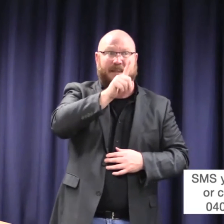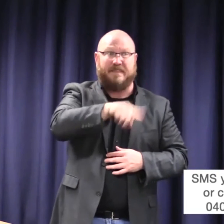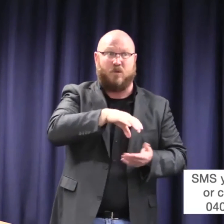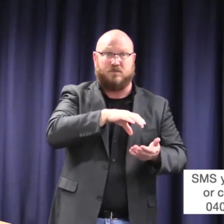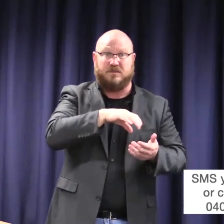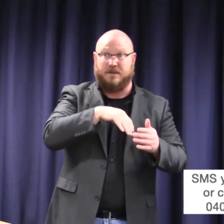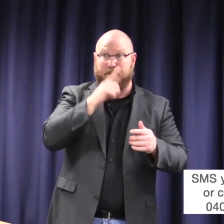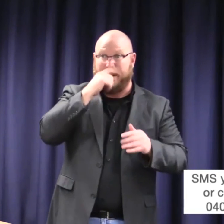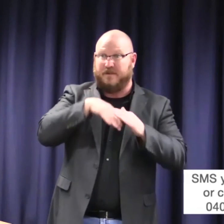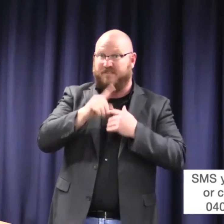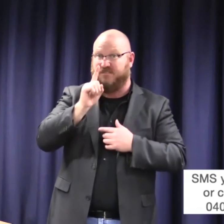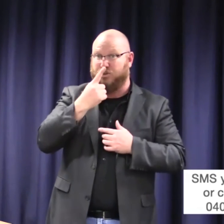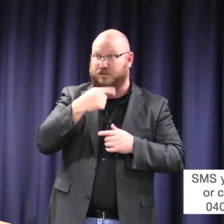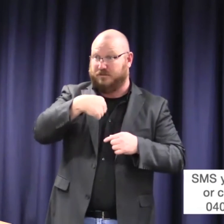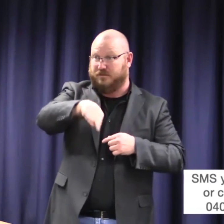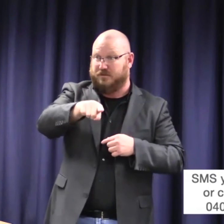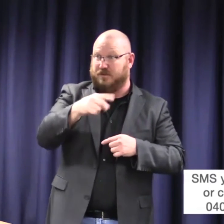There will be eventually